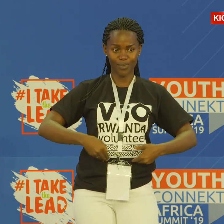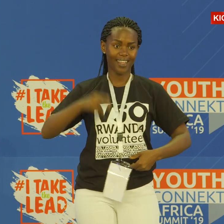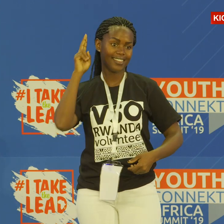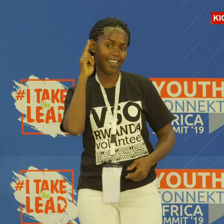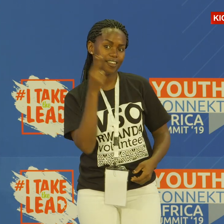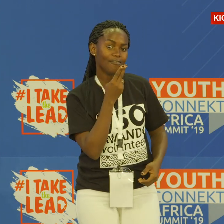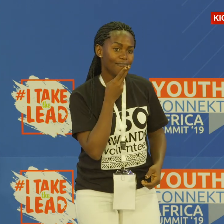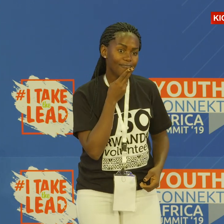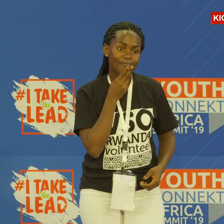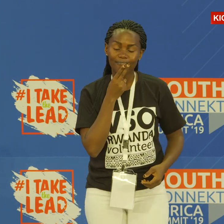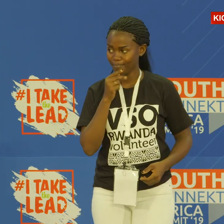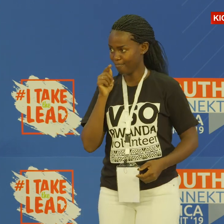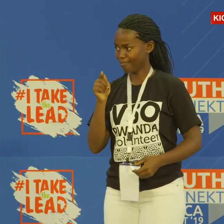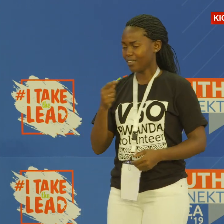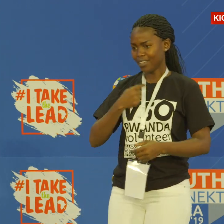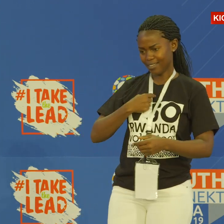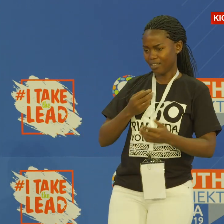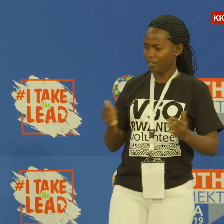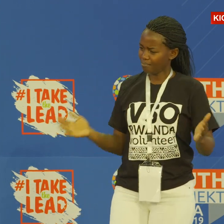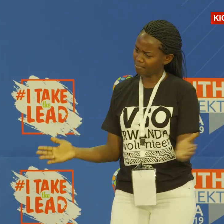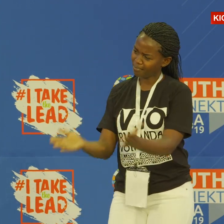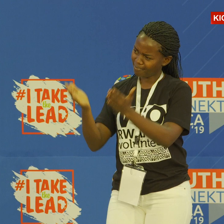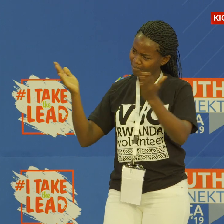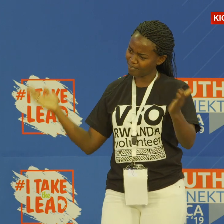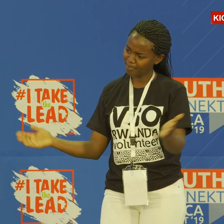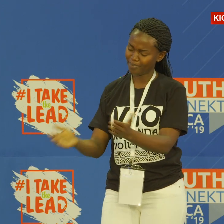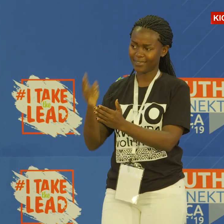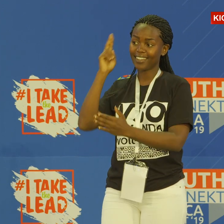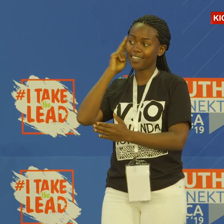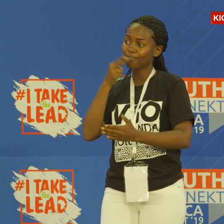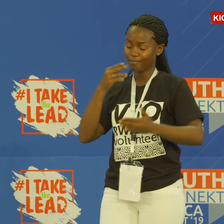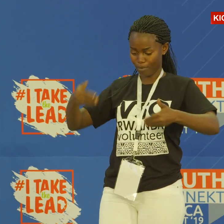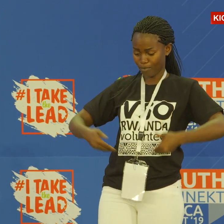to communicate with a nurse or community health worker using sign language.